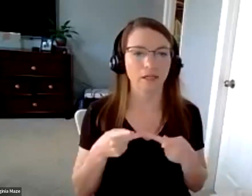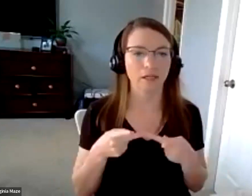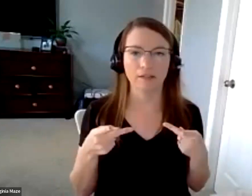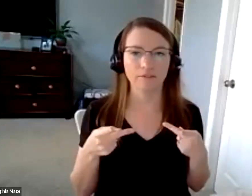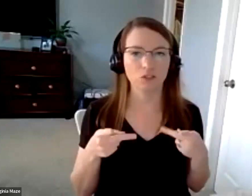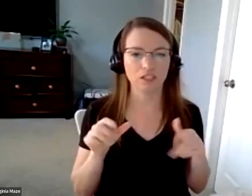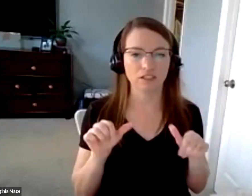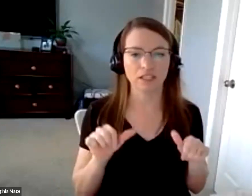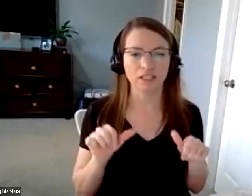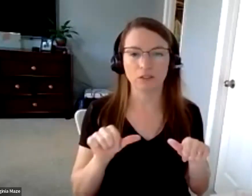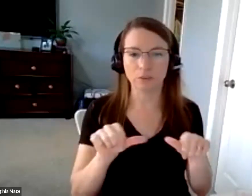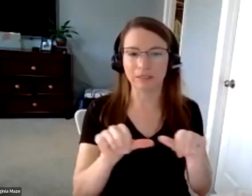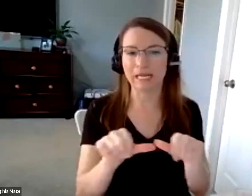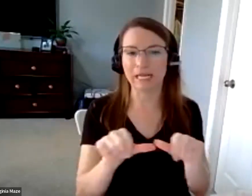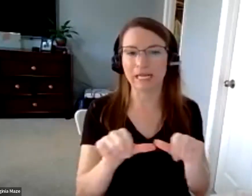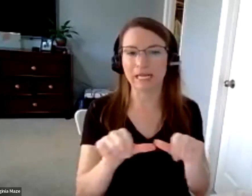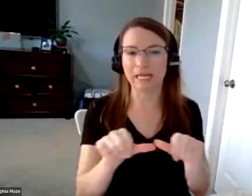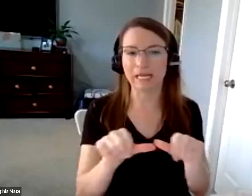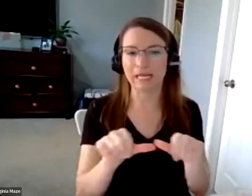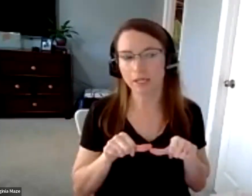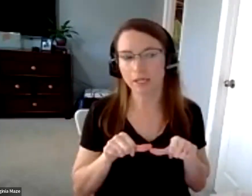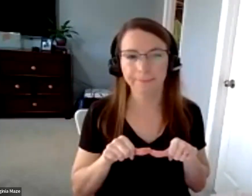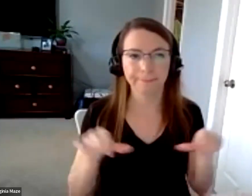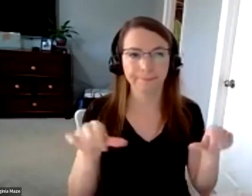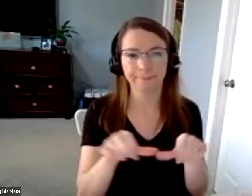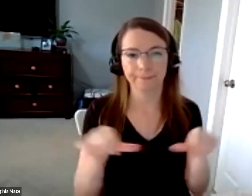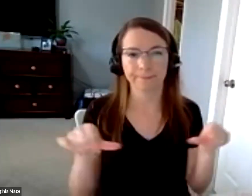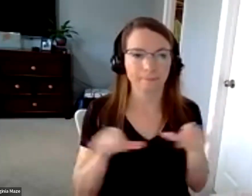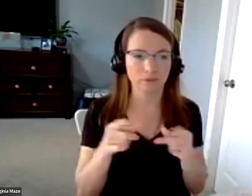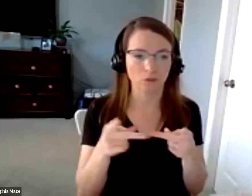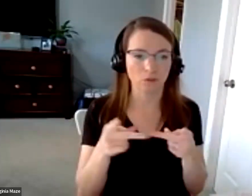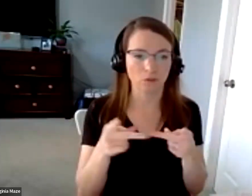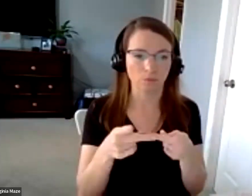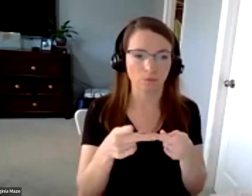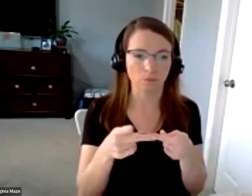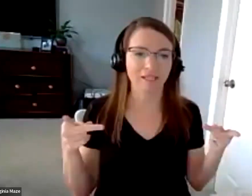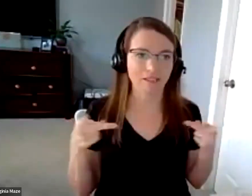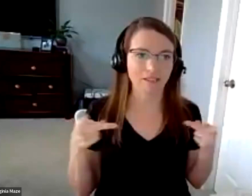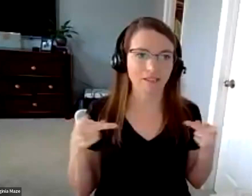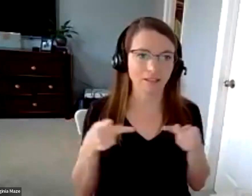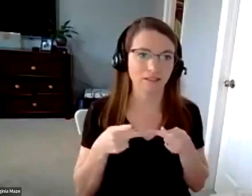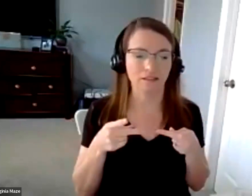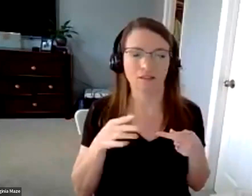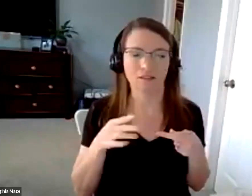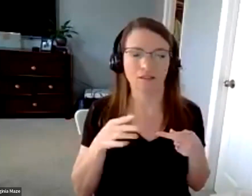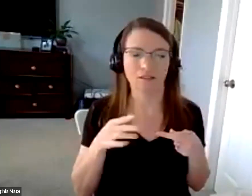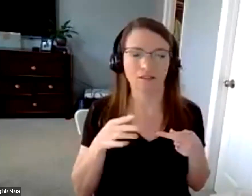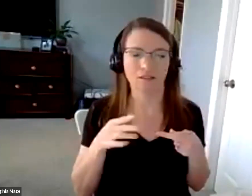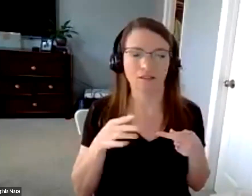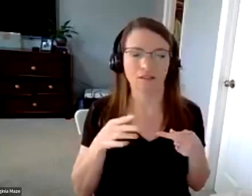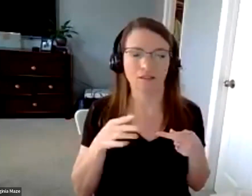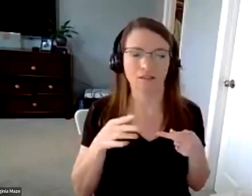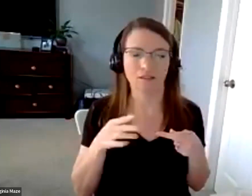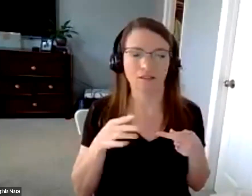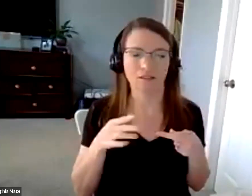Okay, if you change that to an A, it becomes area. So places, and then I just do around